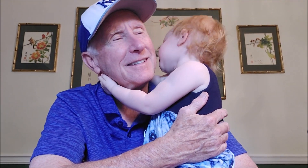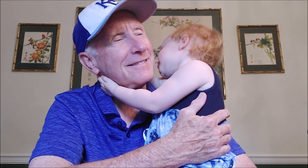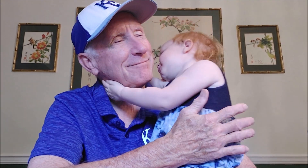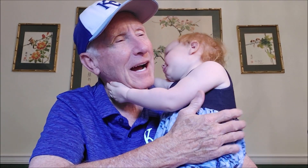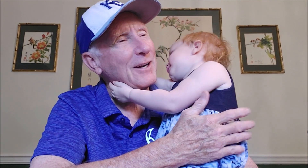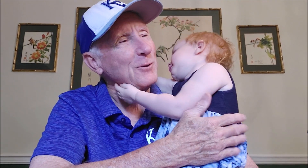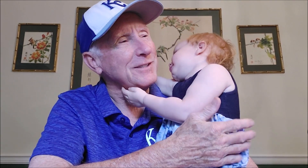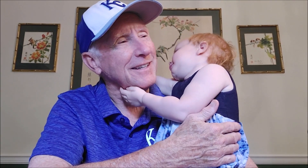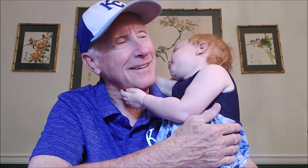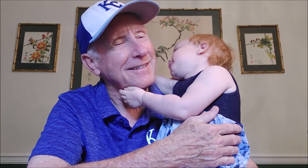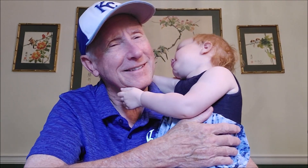My Lucy.